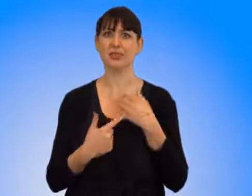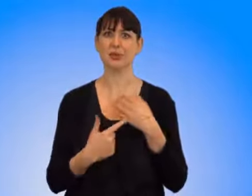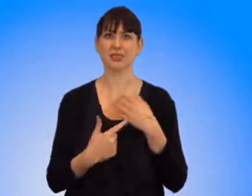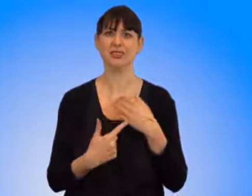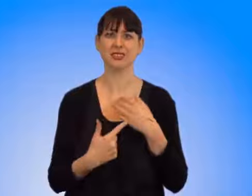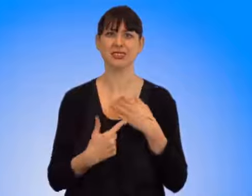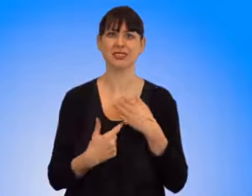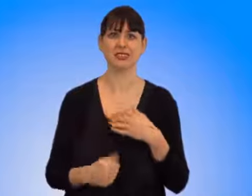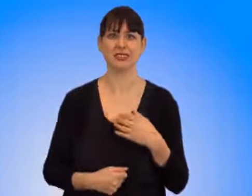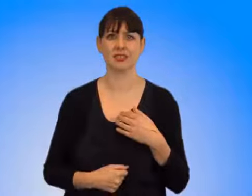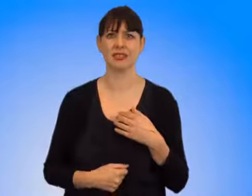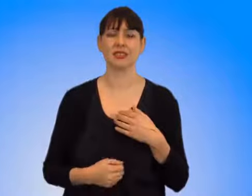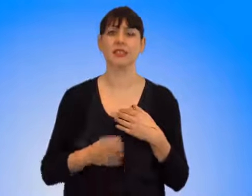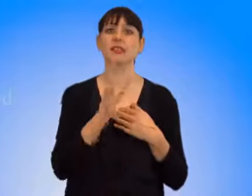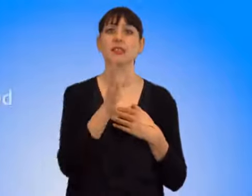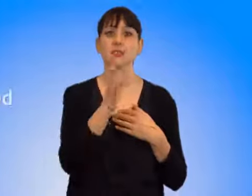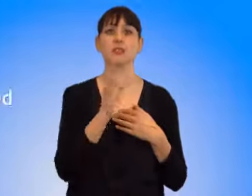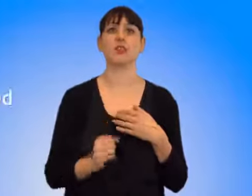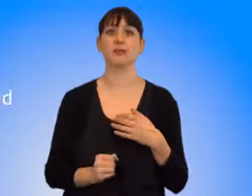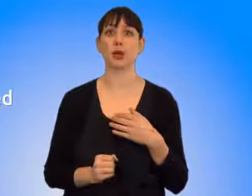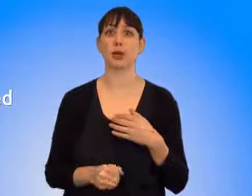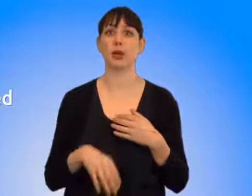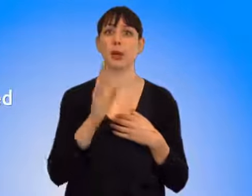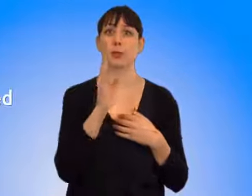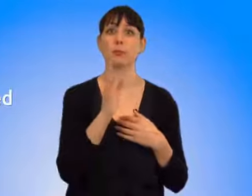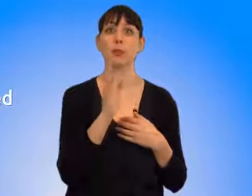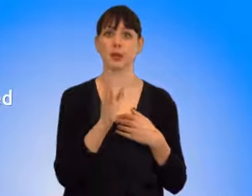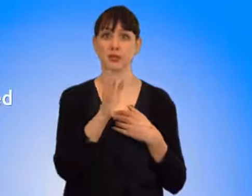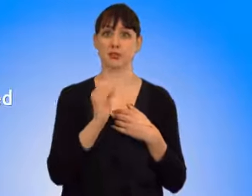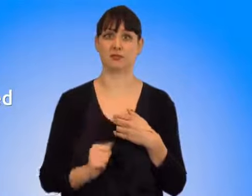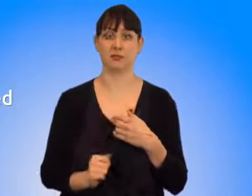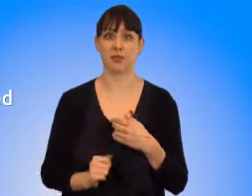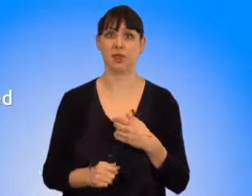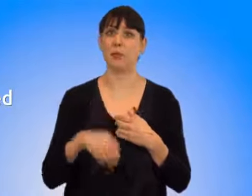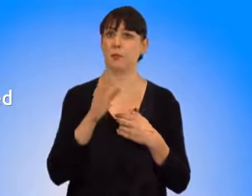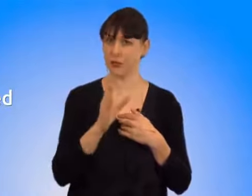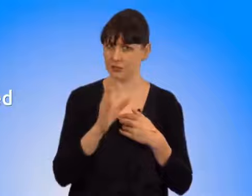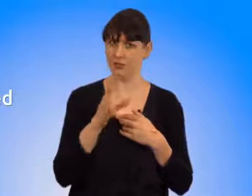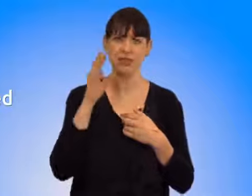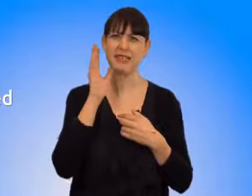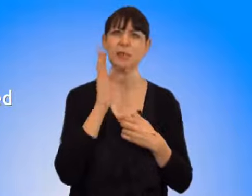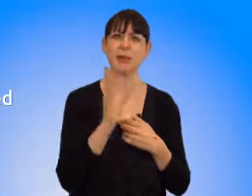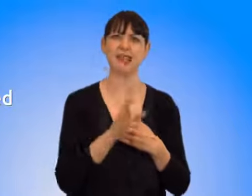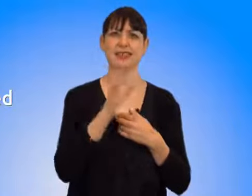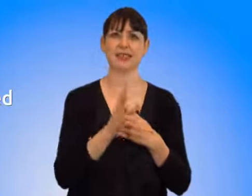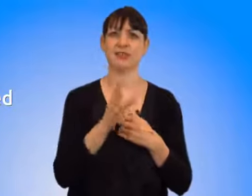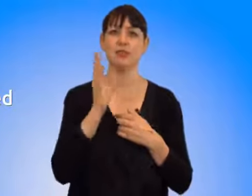You've burned your hand. Listen to that verb, burned. Burned is the past tense of